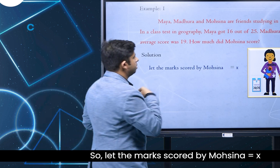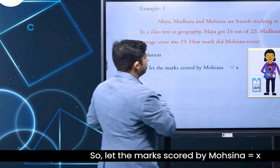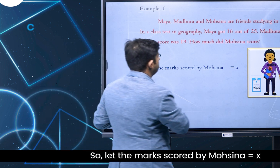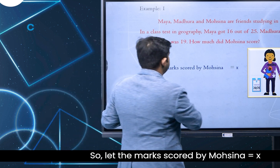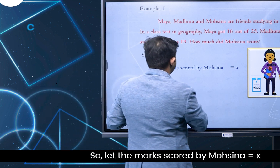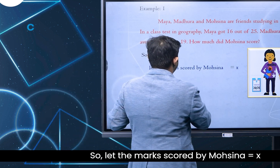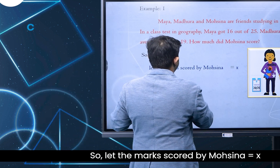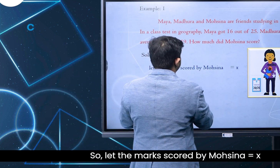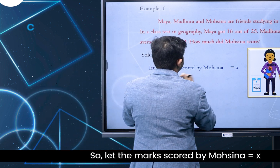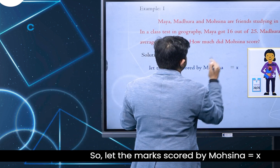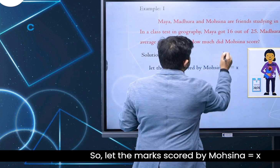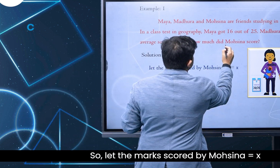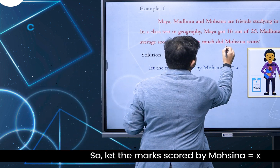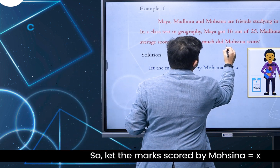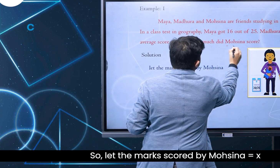Mosina is equal to x.